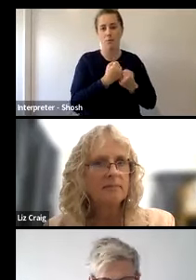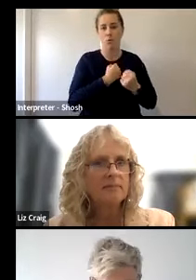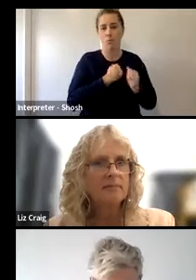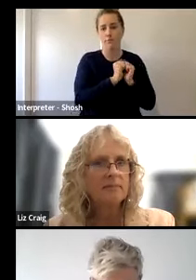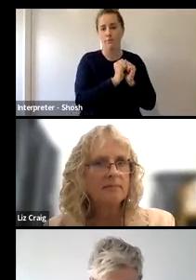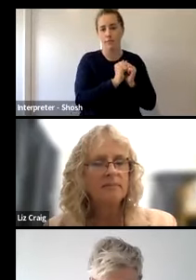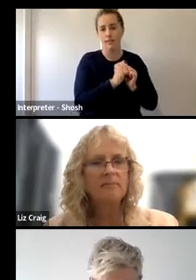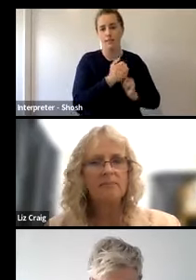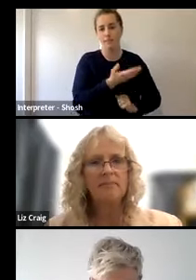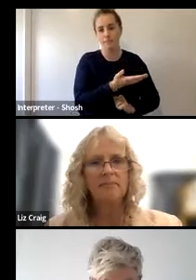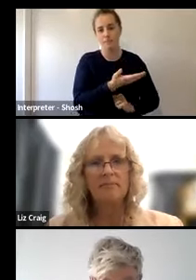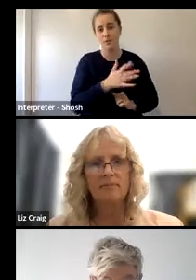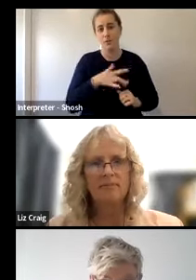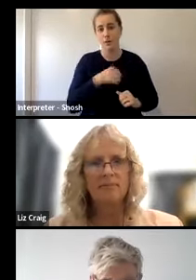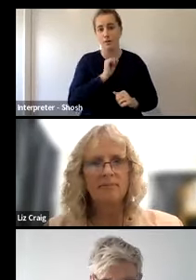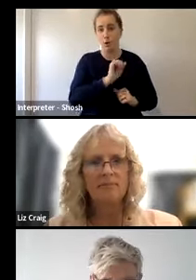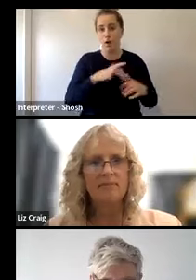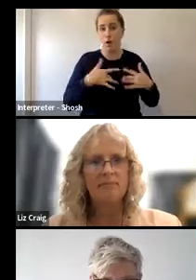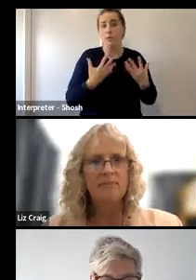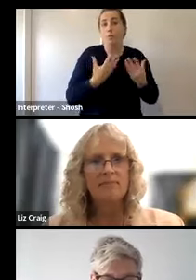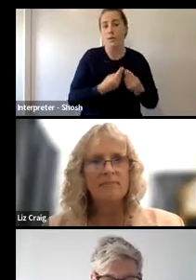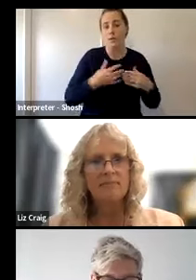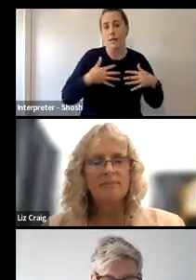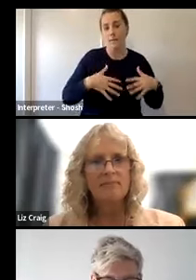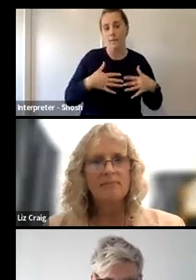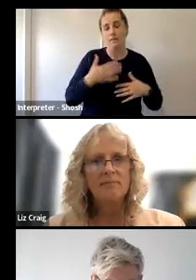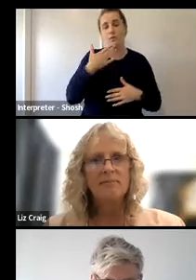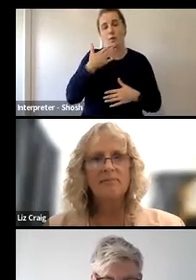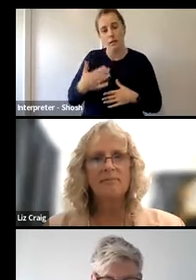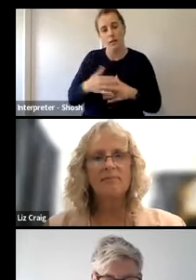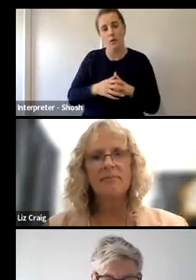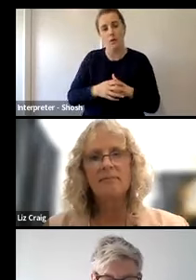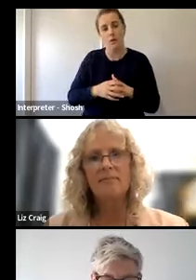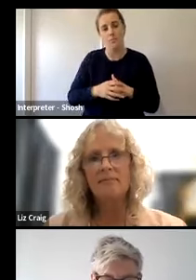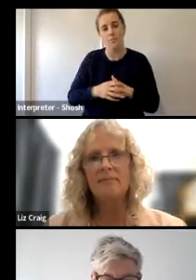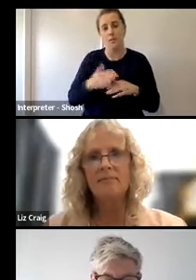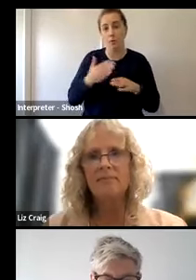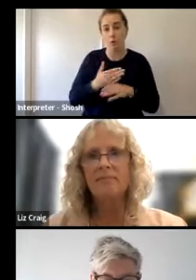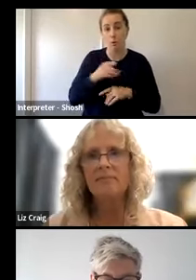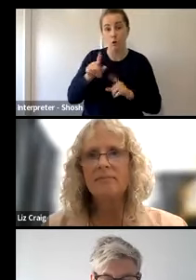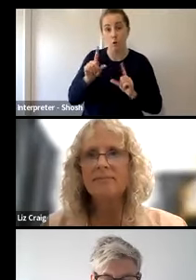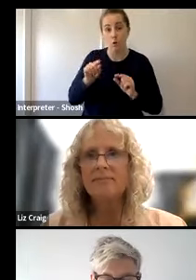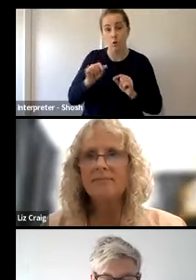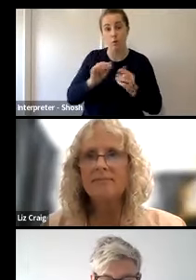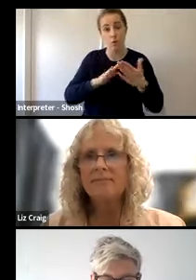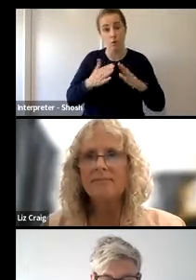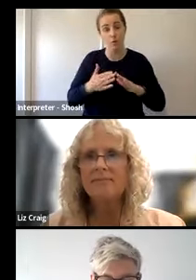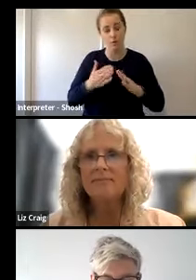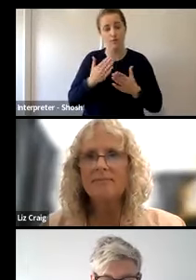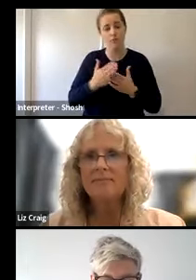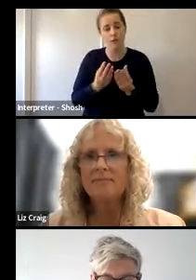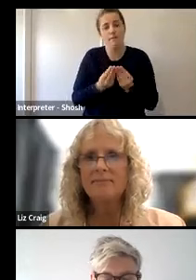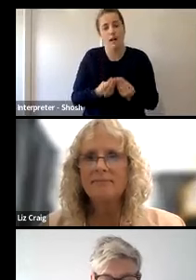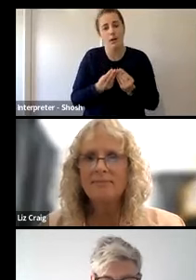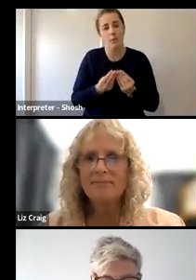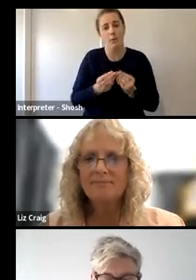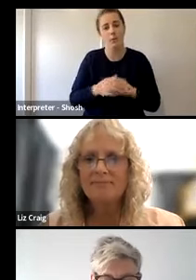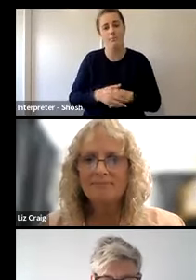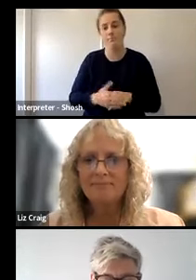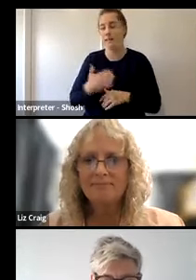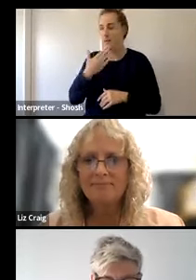to live her life with this. So thank you for the work that you do for your community. It's really valuable. Thank